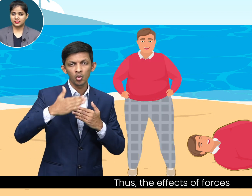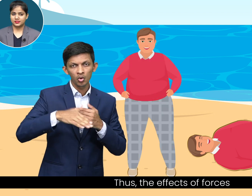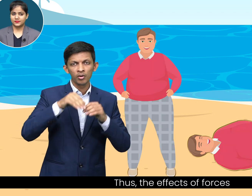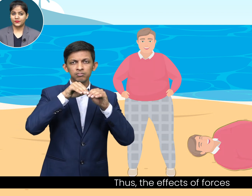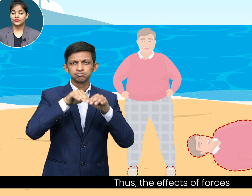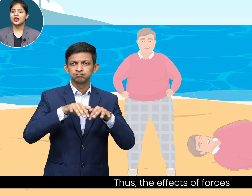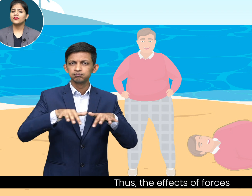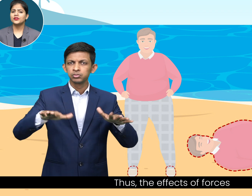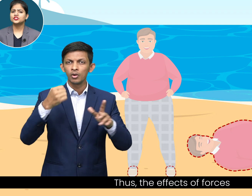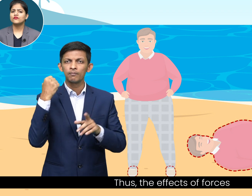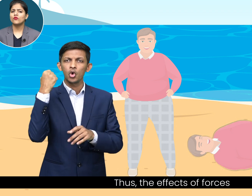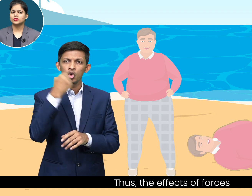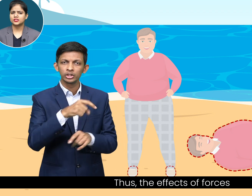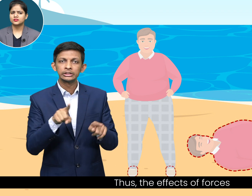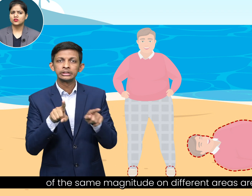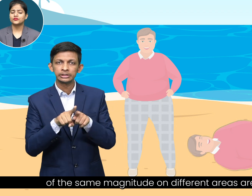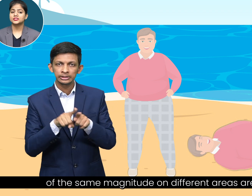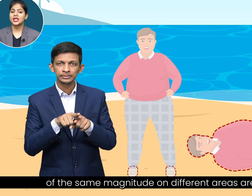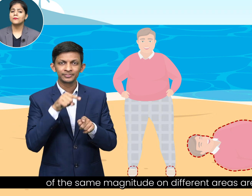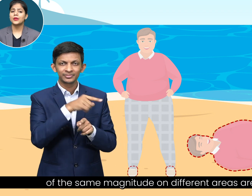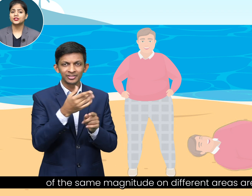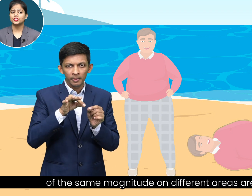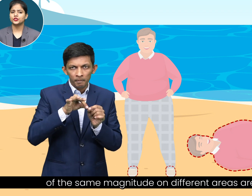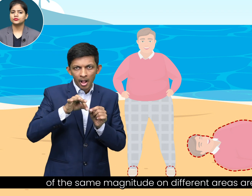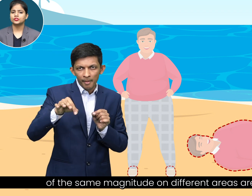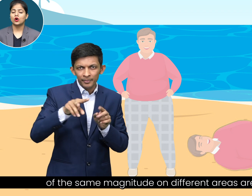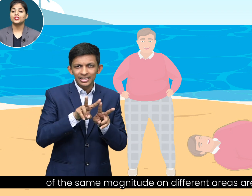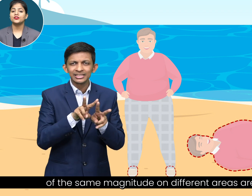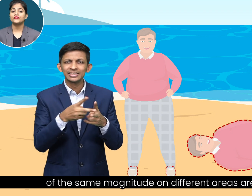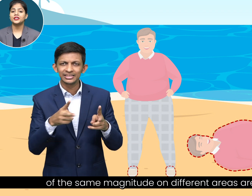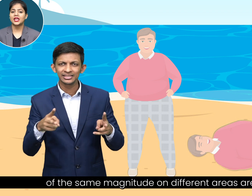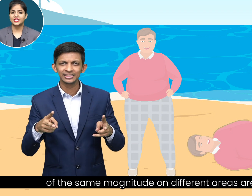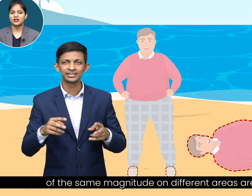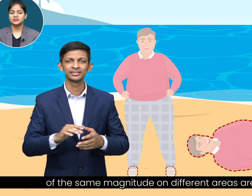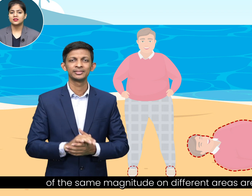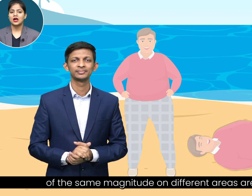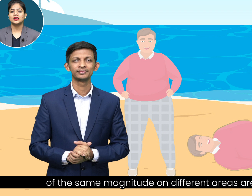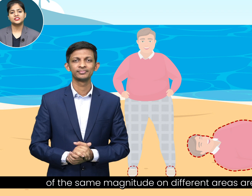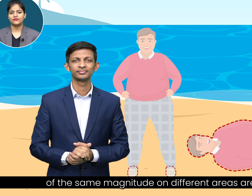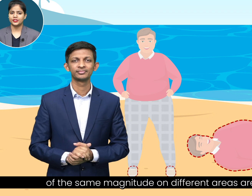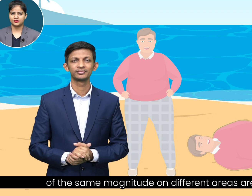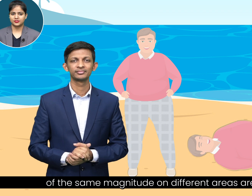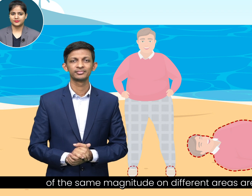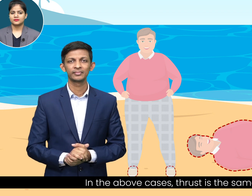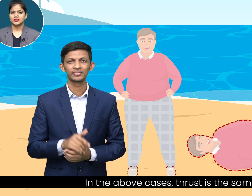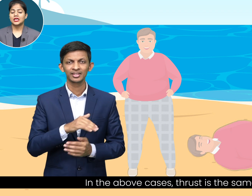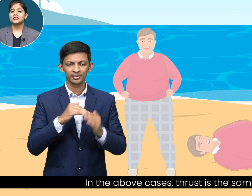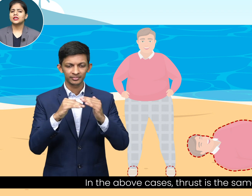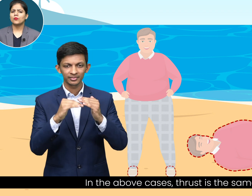Thus, the effects of forces of the same magnitude on different areas are different. In the